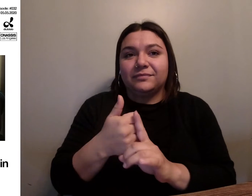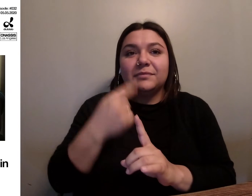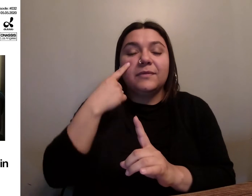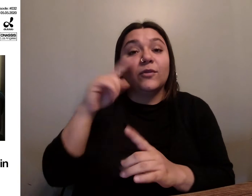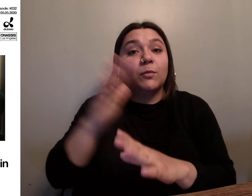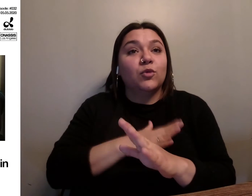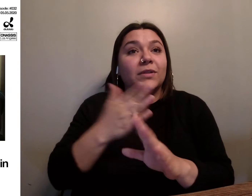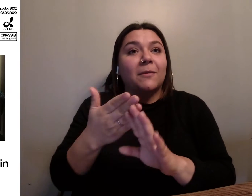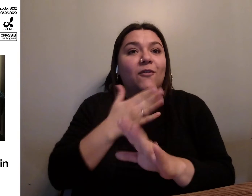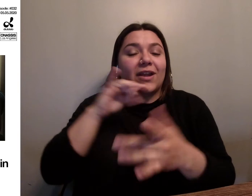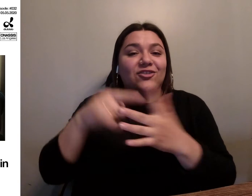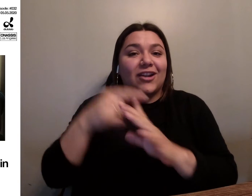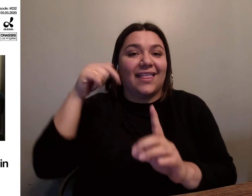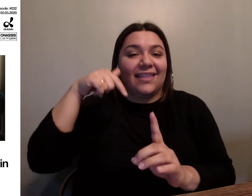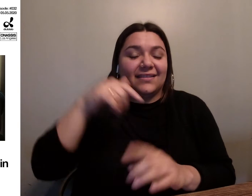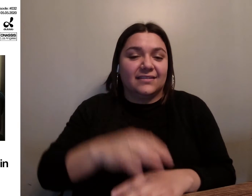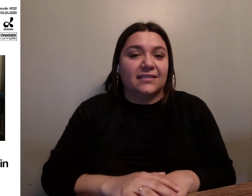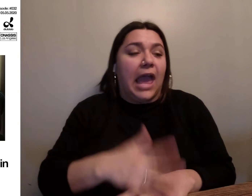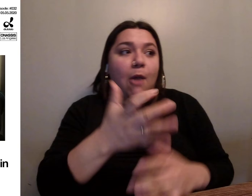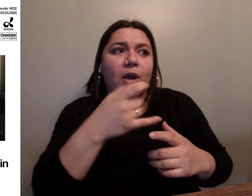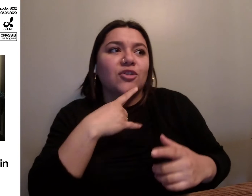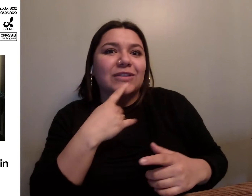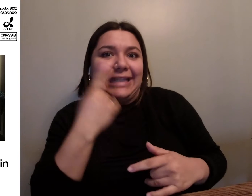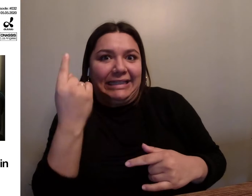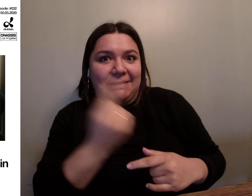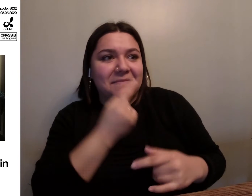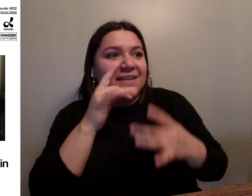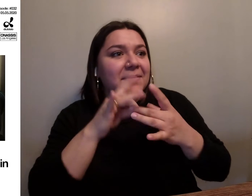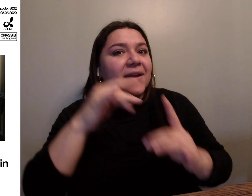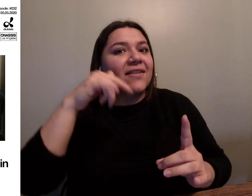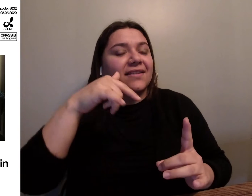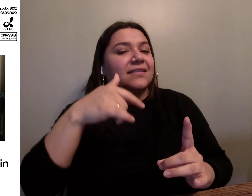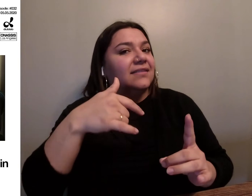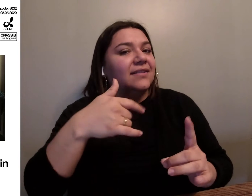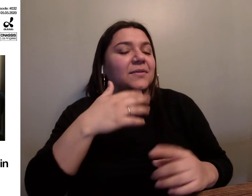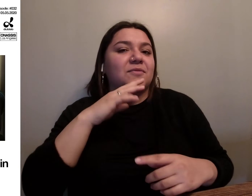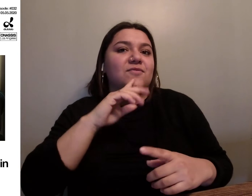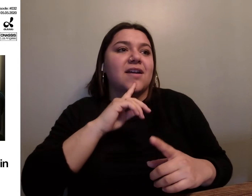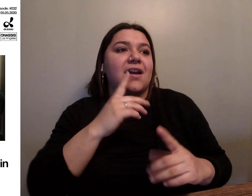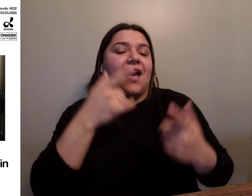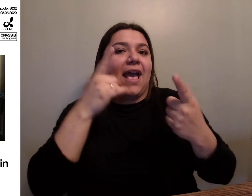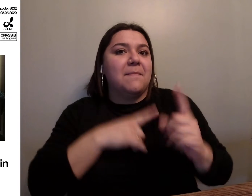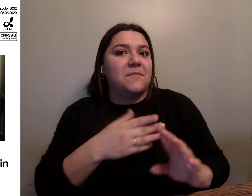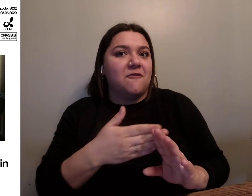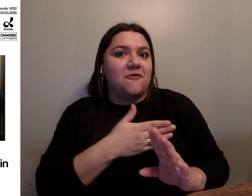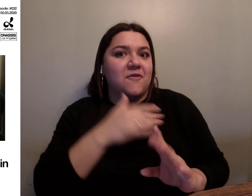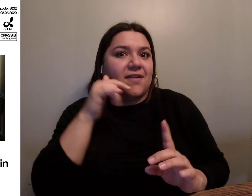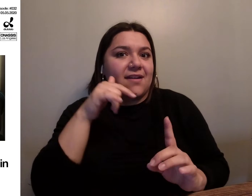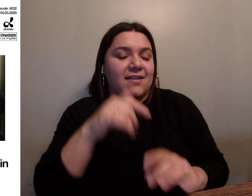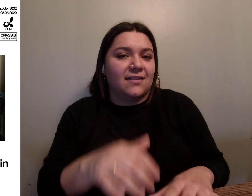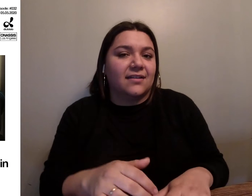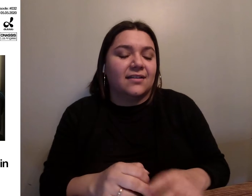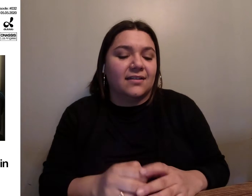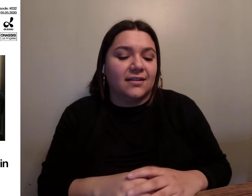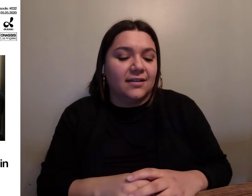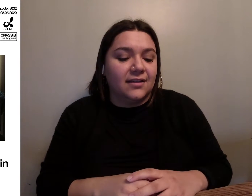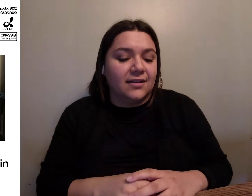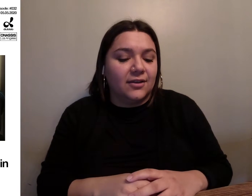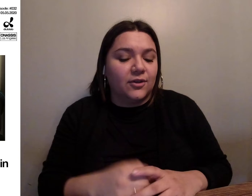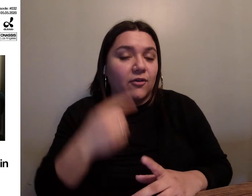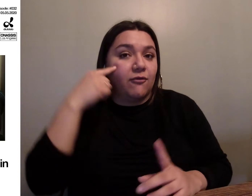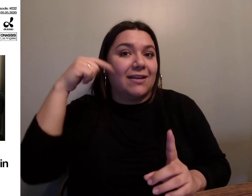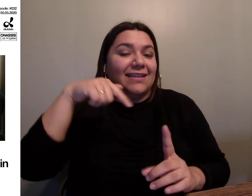about what preceded this this interest and obsession of yours to capture sounds, how